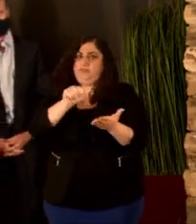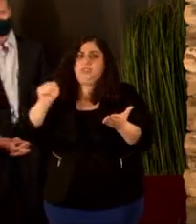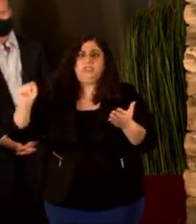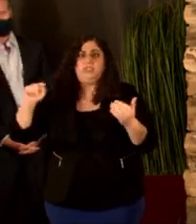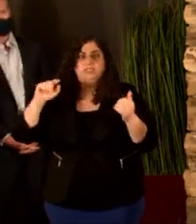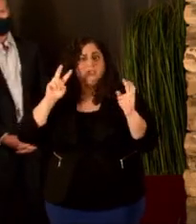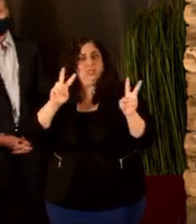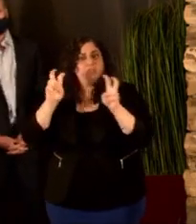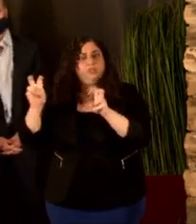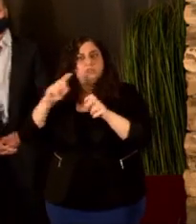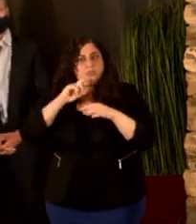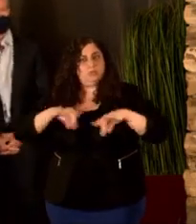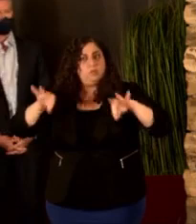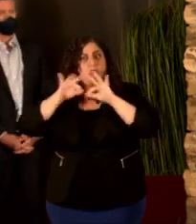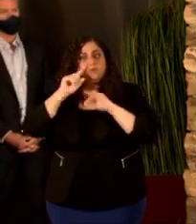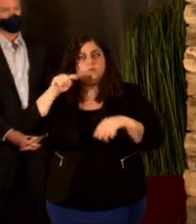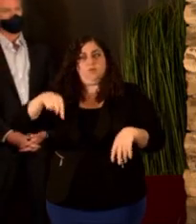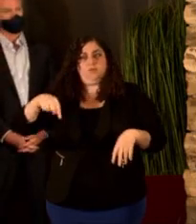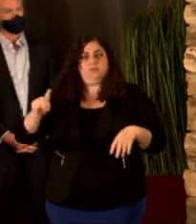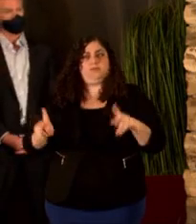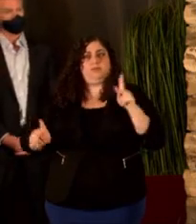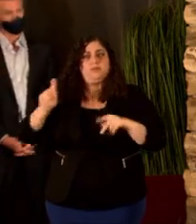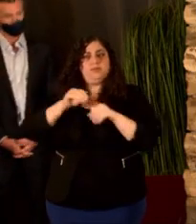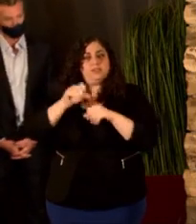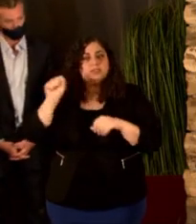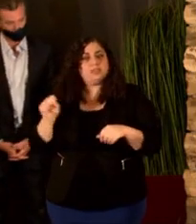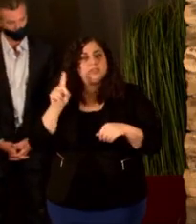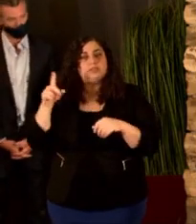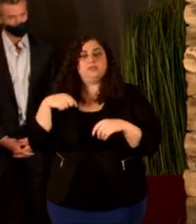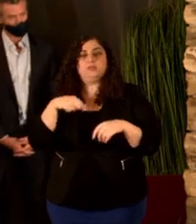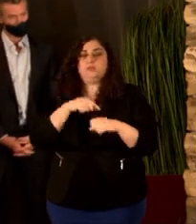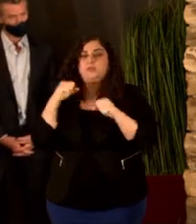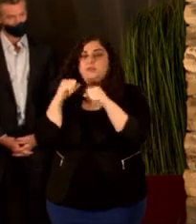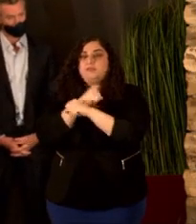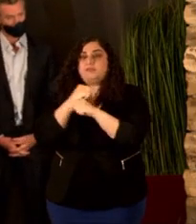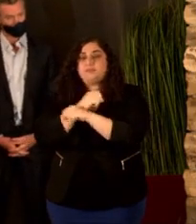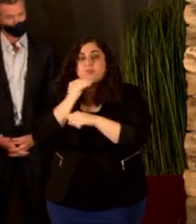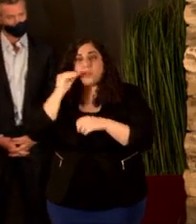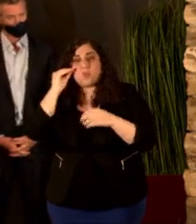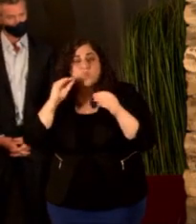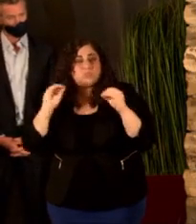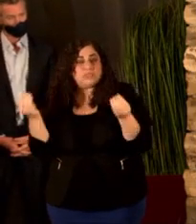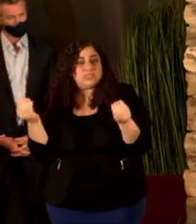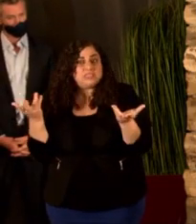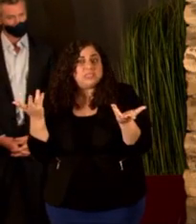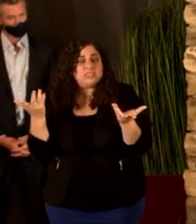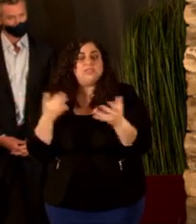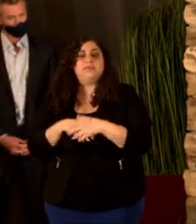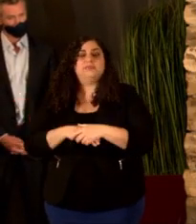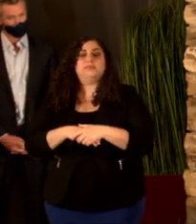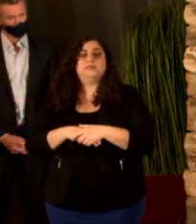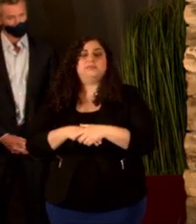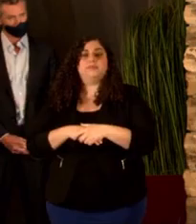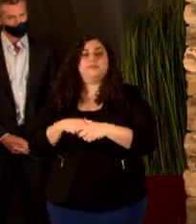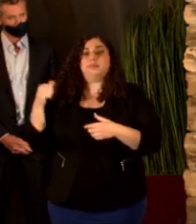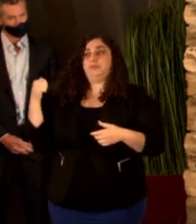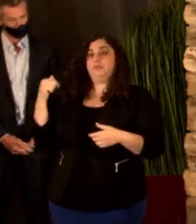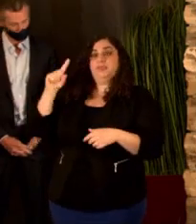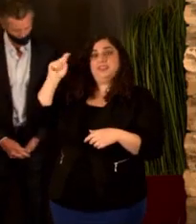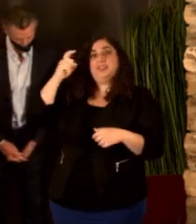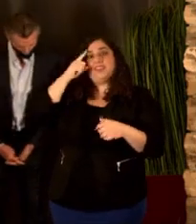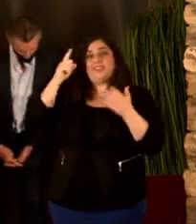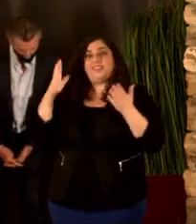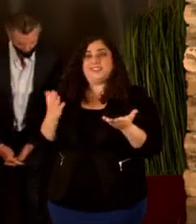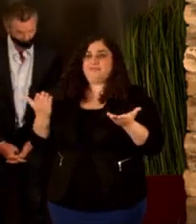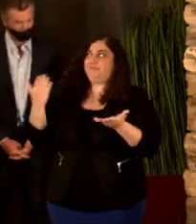partner in this effort to fight homelessness that we have that's here today. I'm grateful for our governor. Governor, I want to welcome you to San